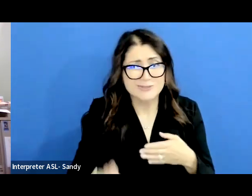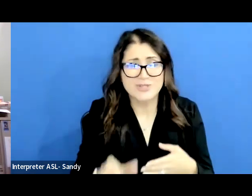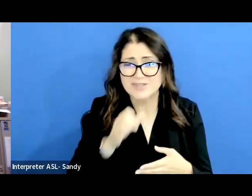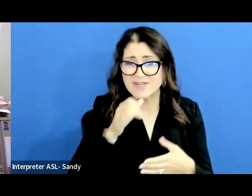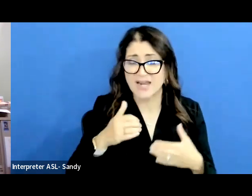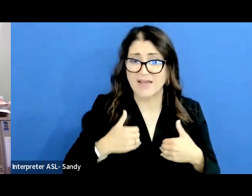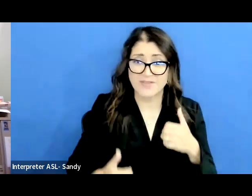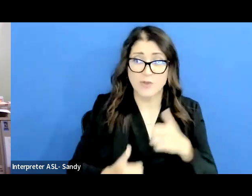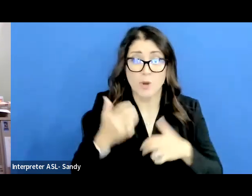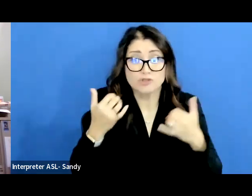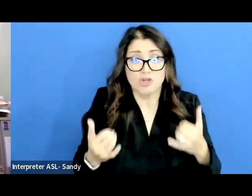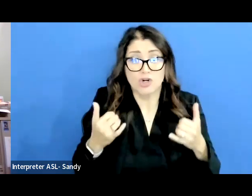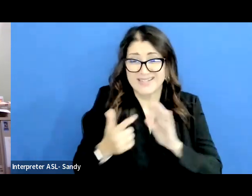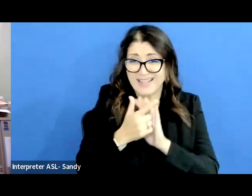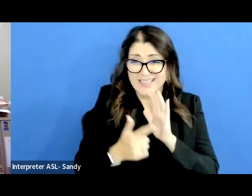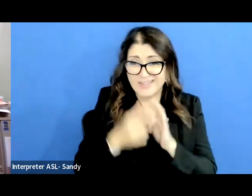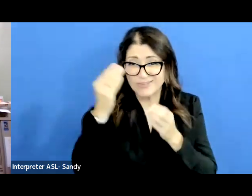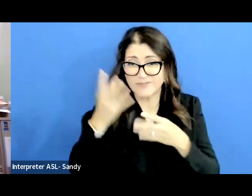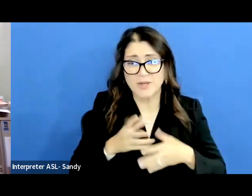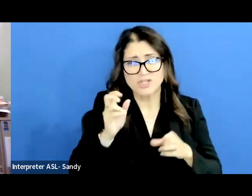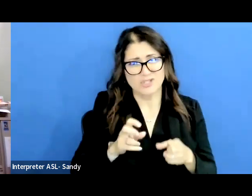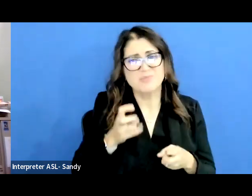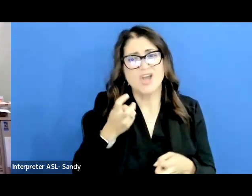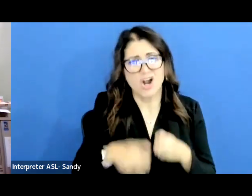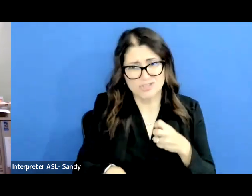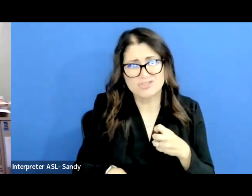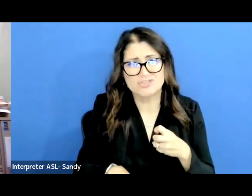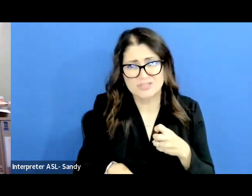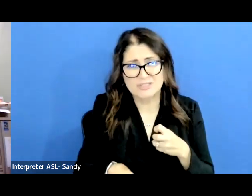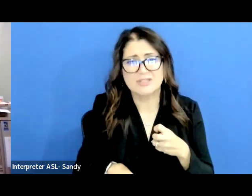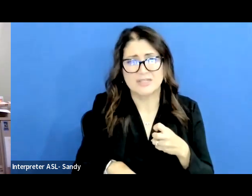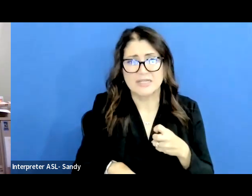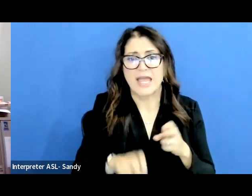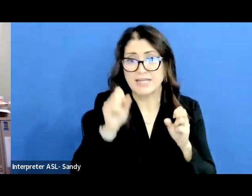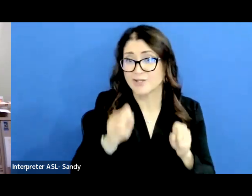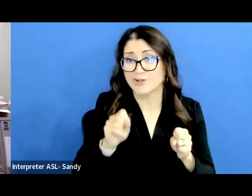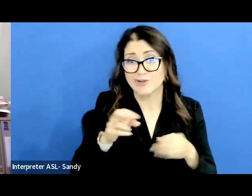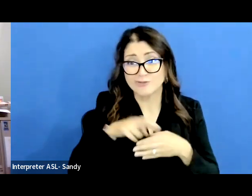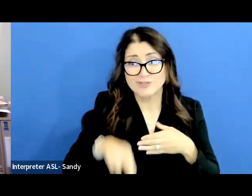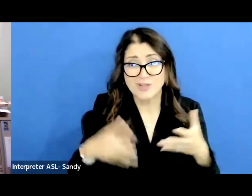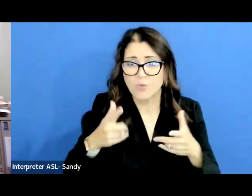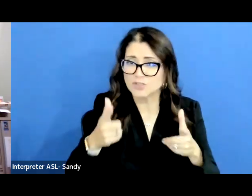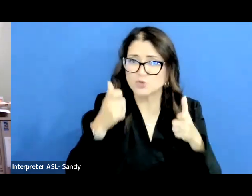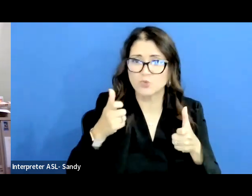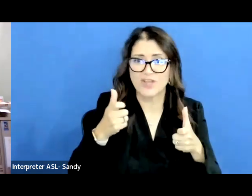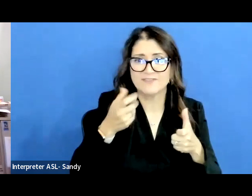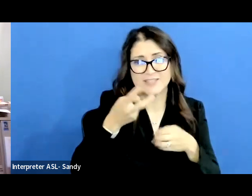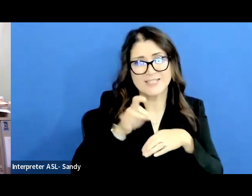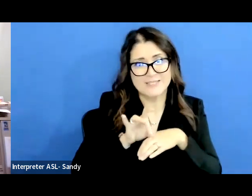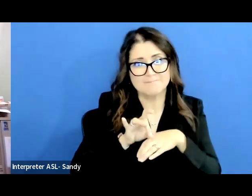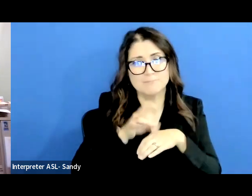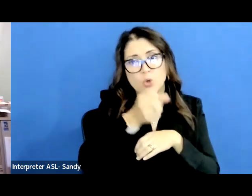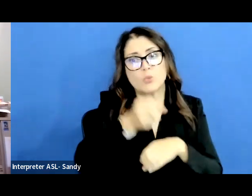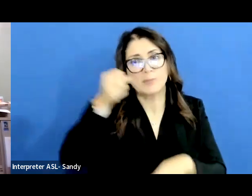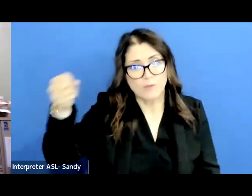legal information could be harsh and could result in them being swiftly deported, which is now called removed